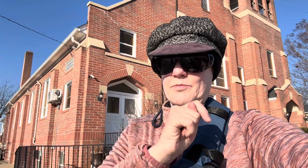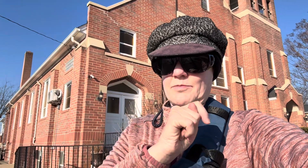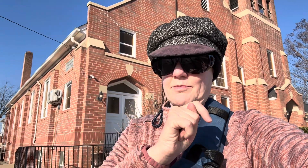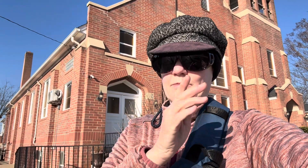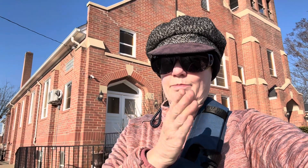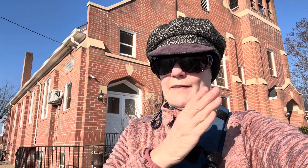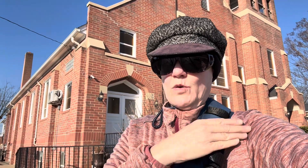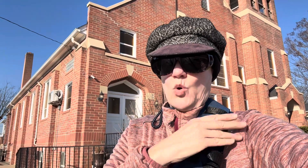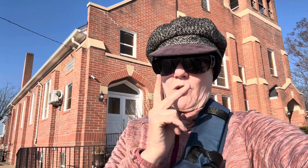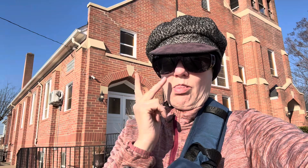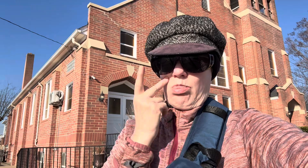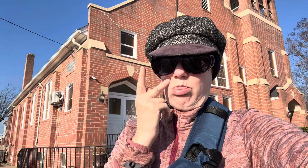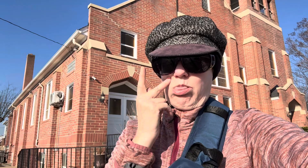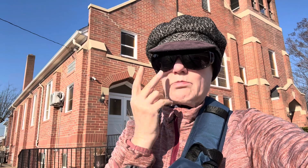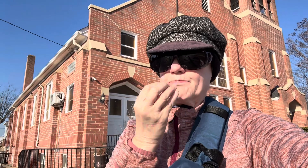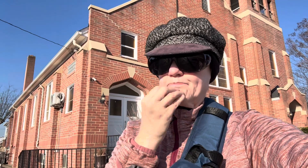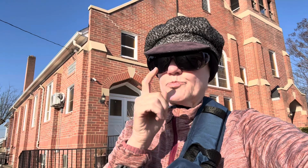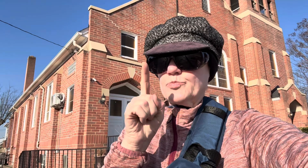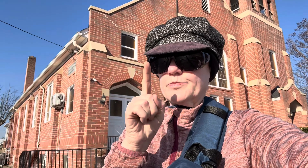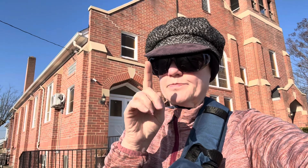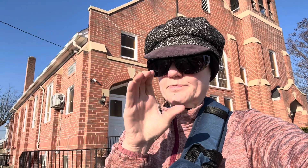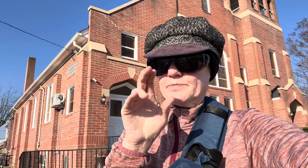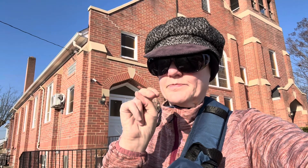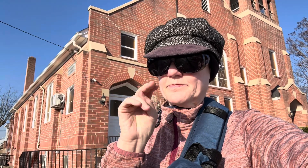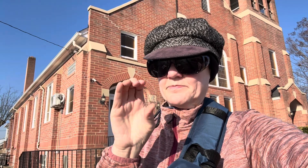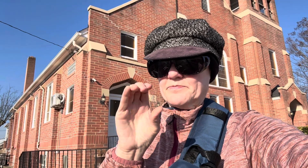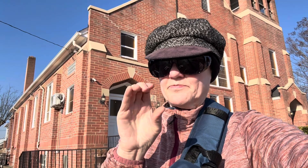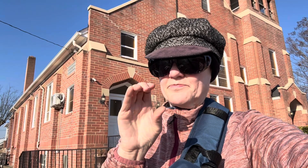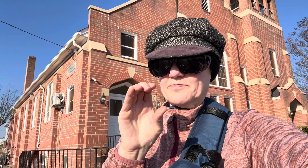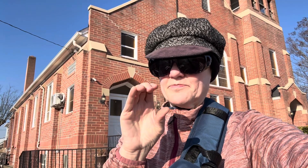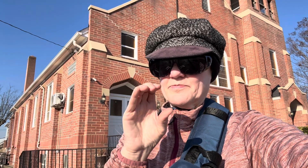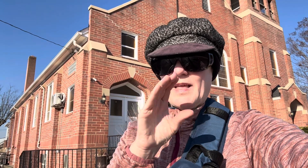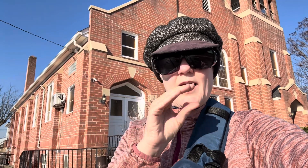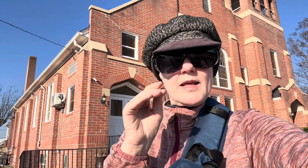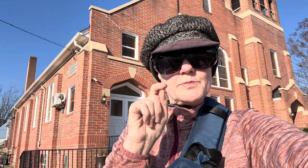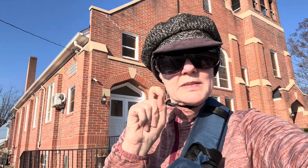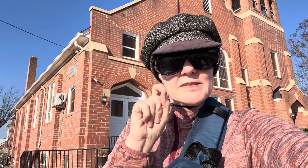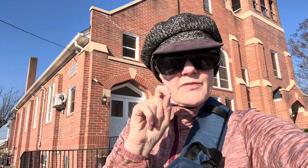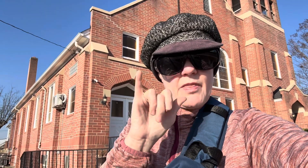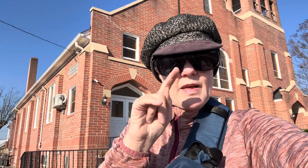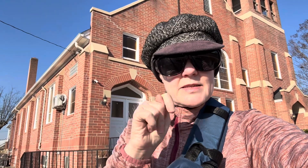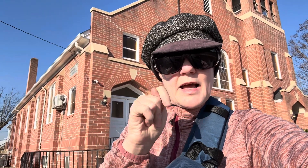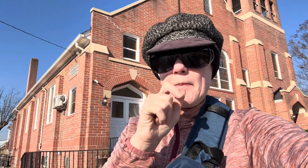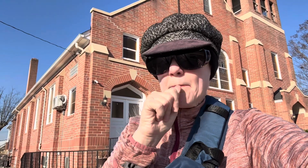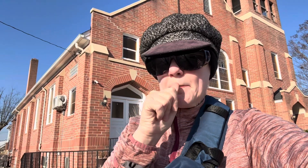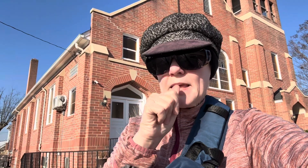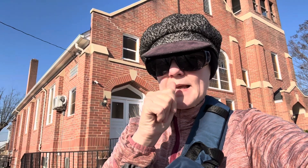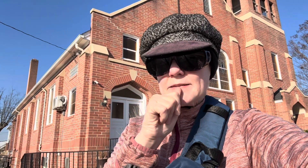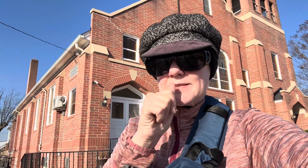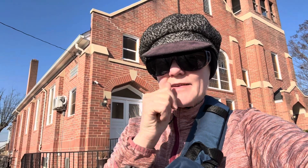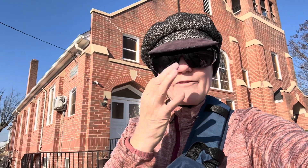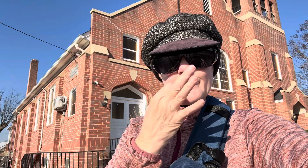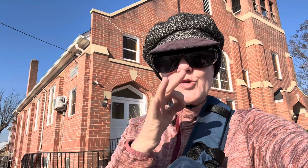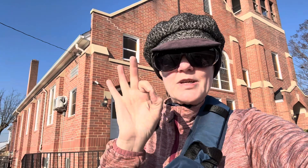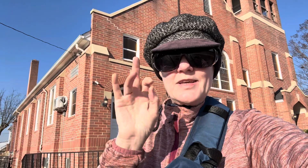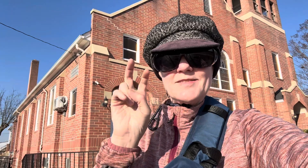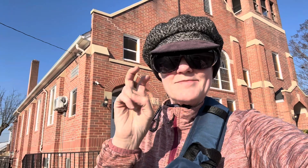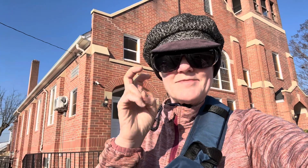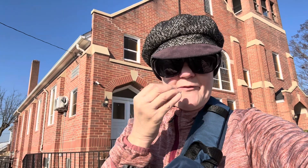whatever he wanted. And of course, his blood sugar went up. So where he had been able to eat 100 grams of